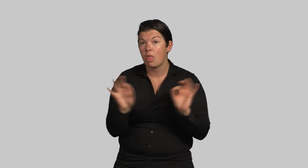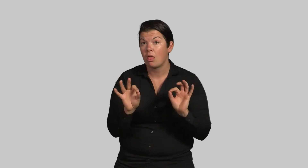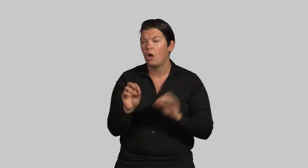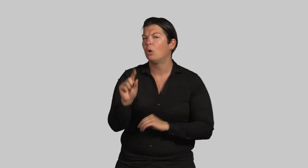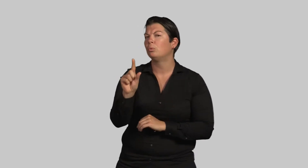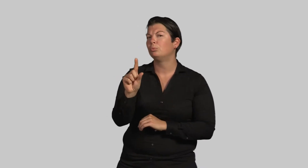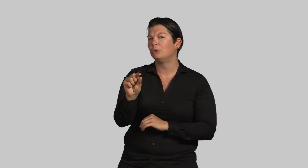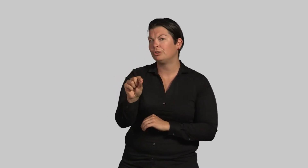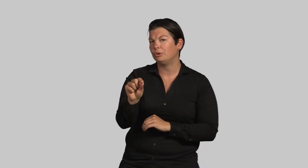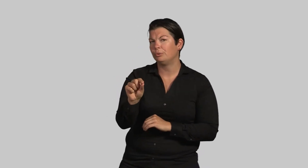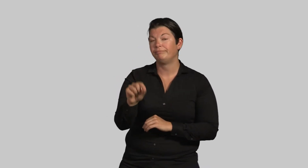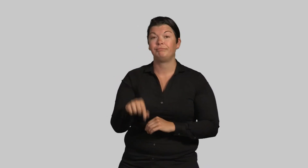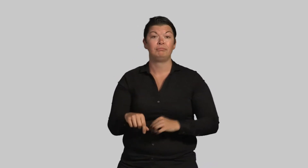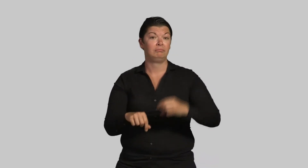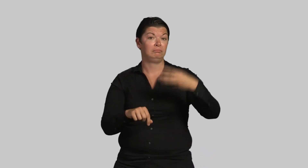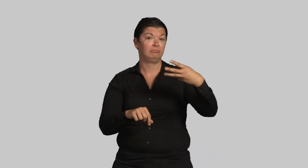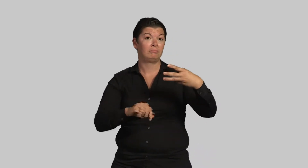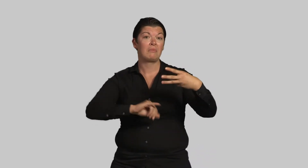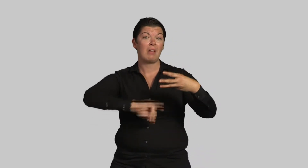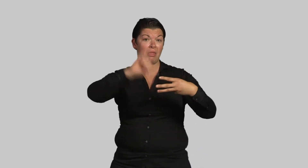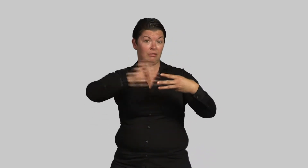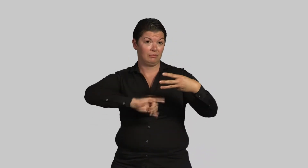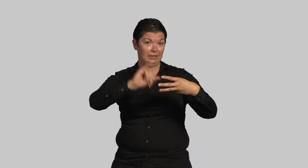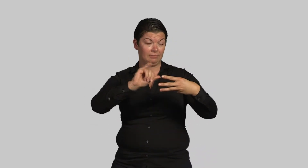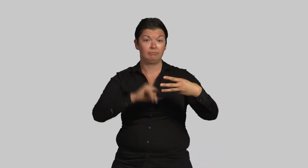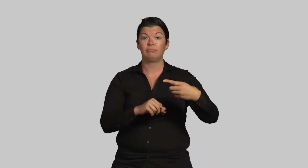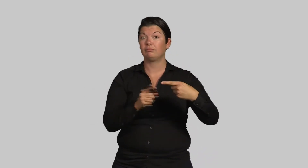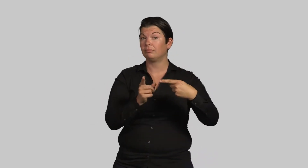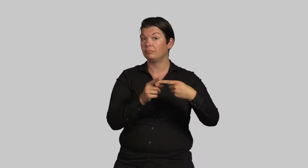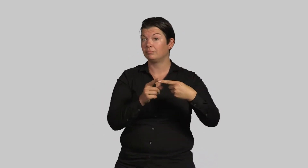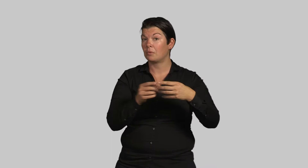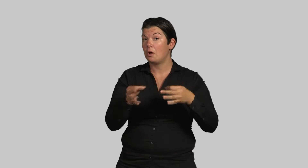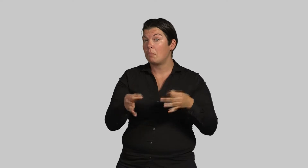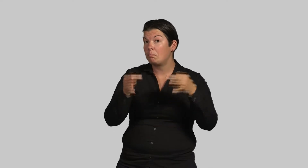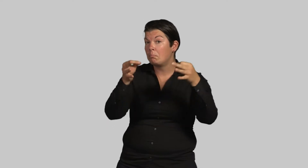If no interpreter has been booked, you need to decide to